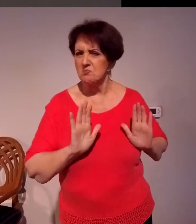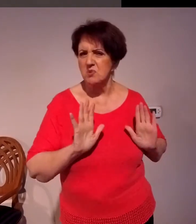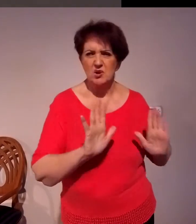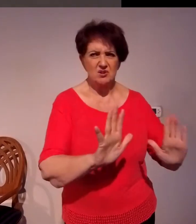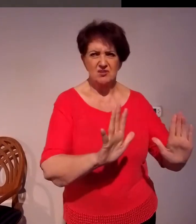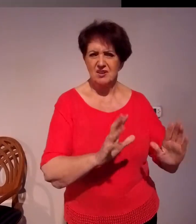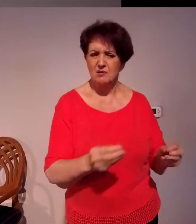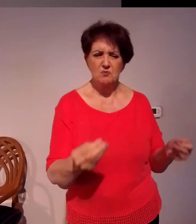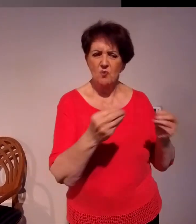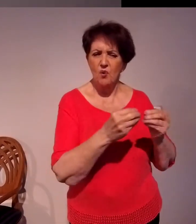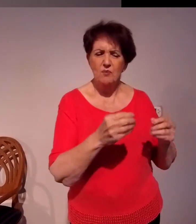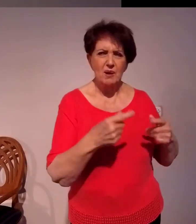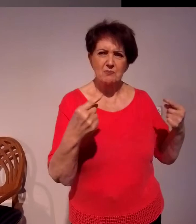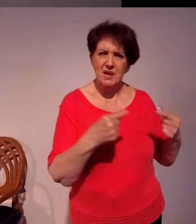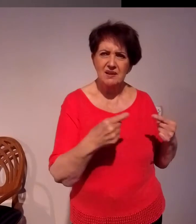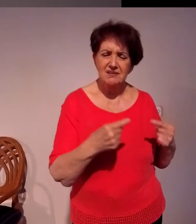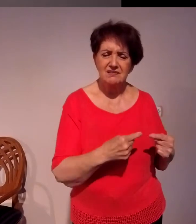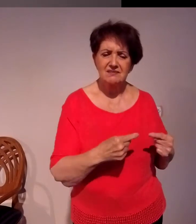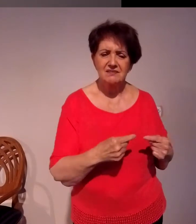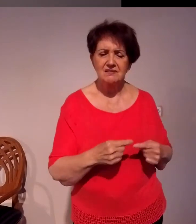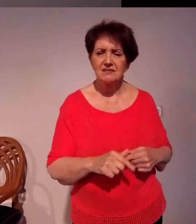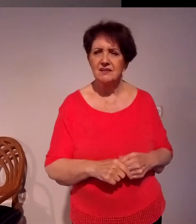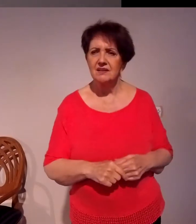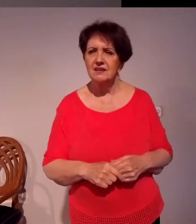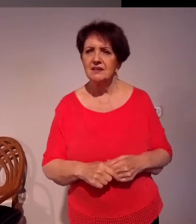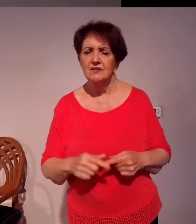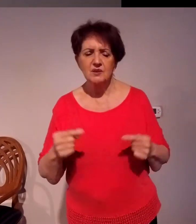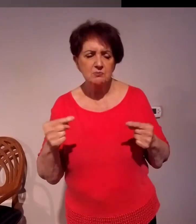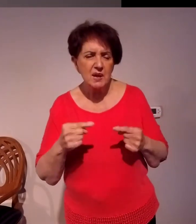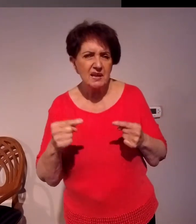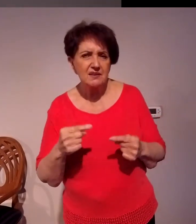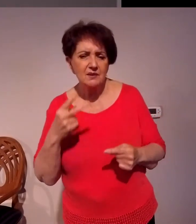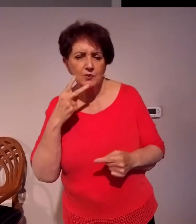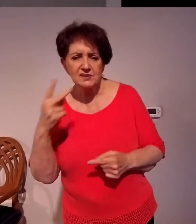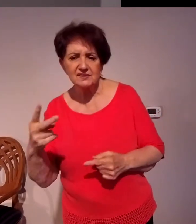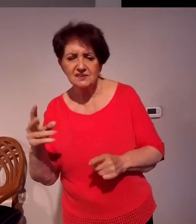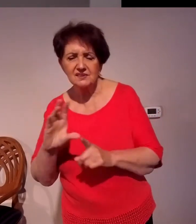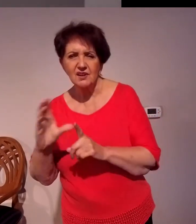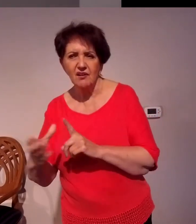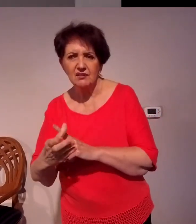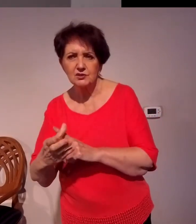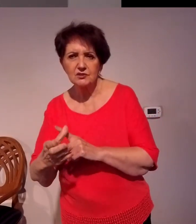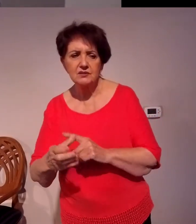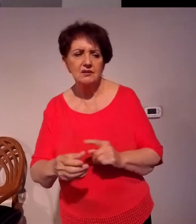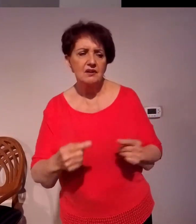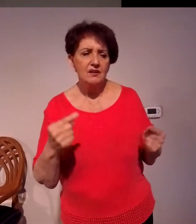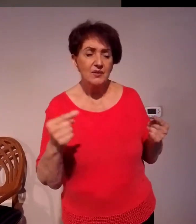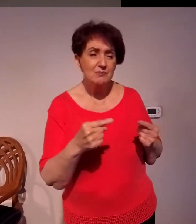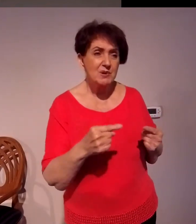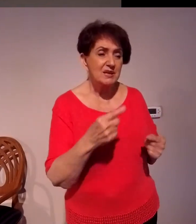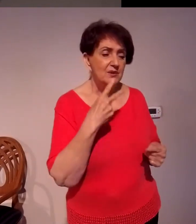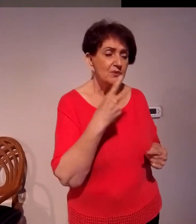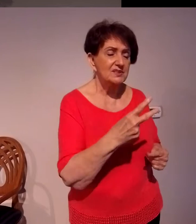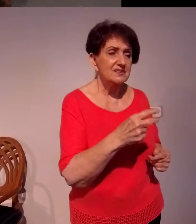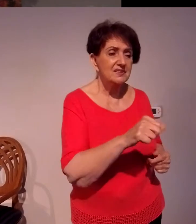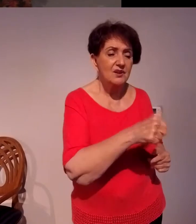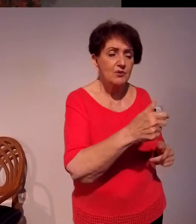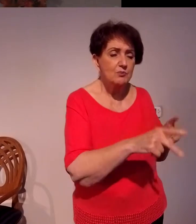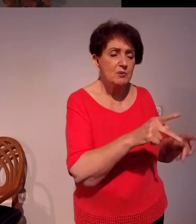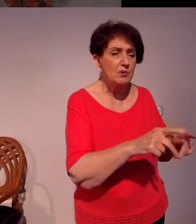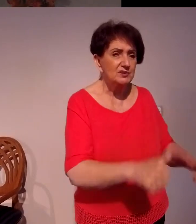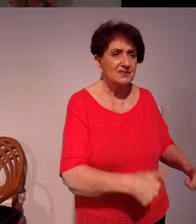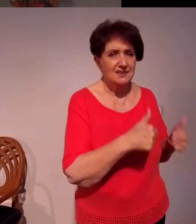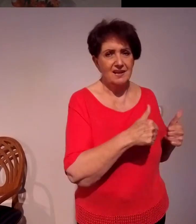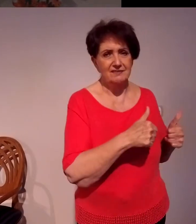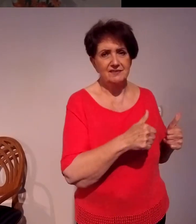the pain in our own lives, the pain that we see in our culture, the pain that we see in other people's